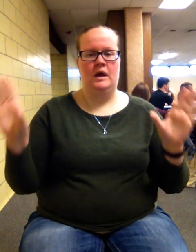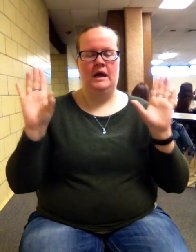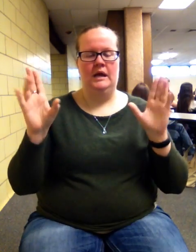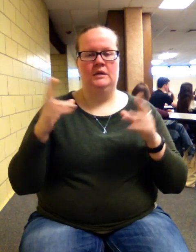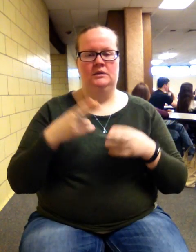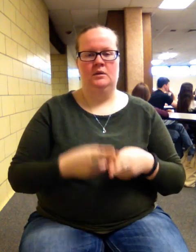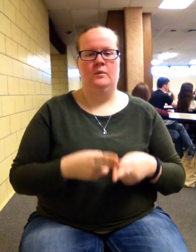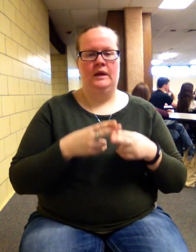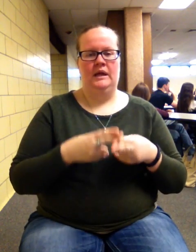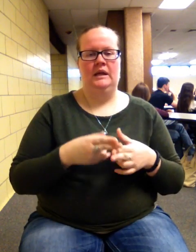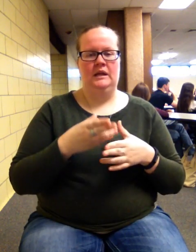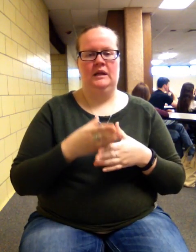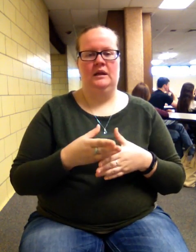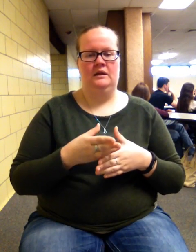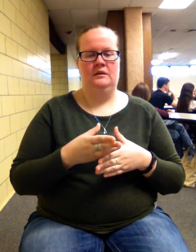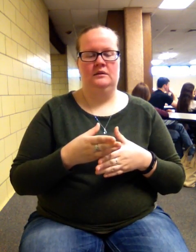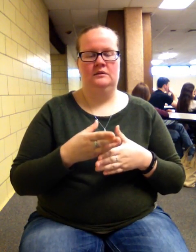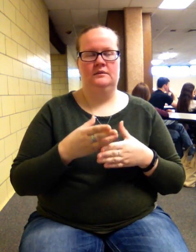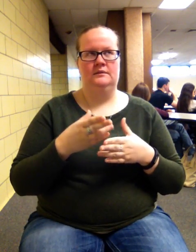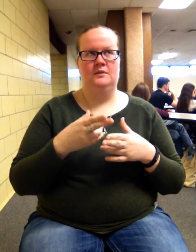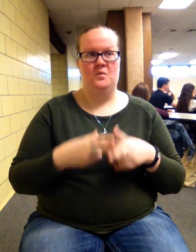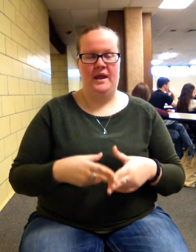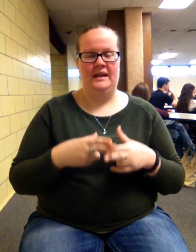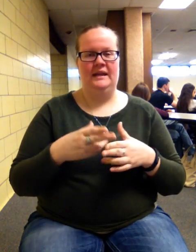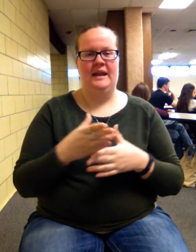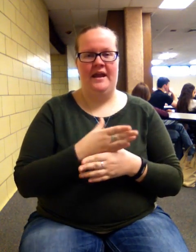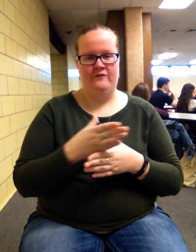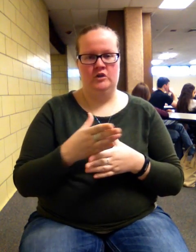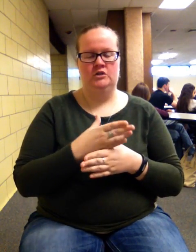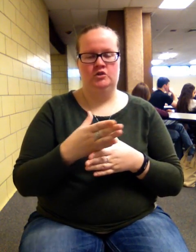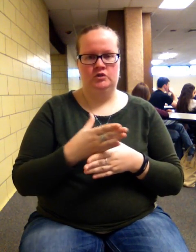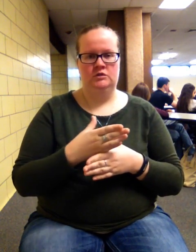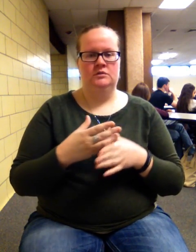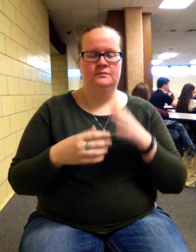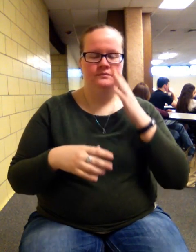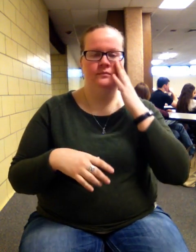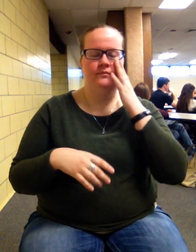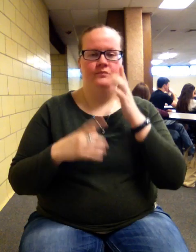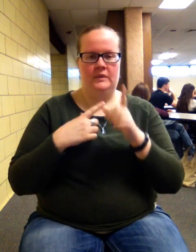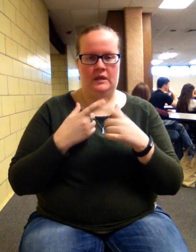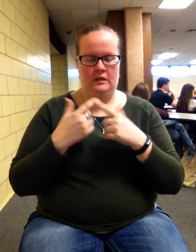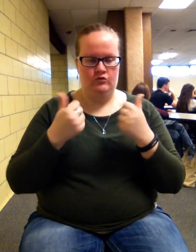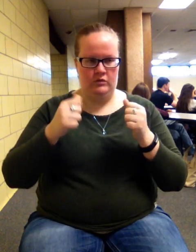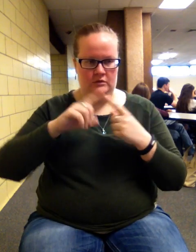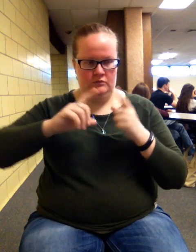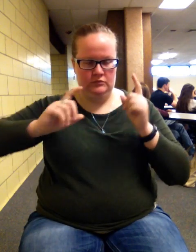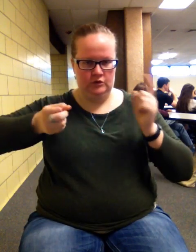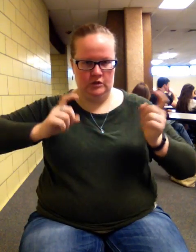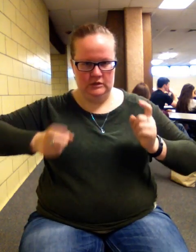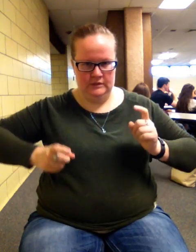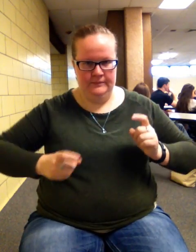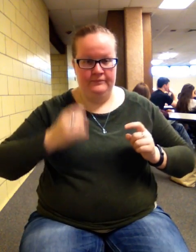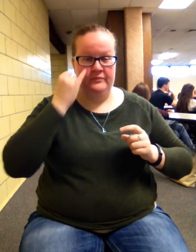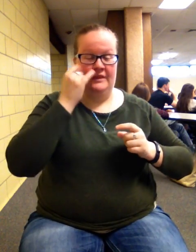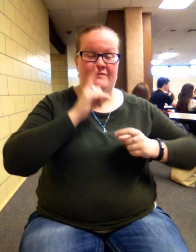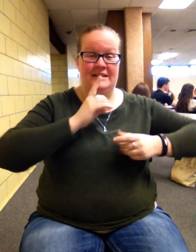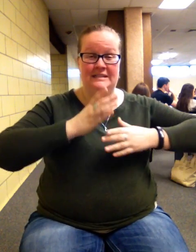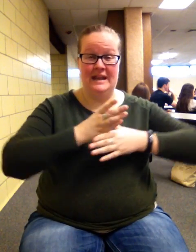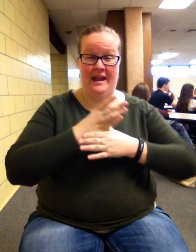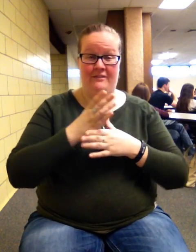And then they'll start adjusting it for the risk that's in each of their divisions. So if it's an average risk division,